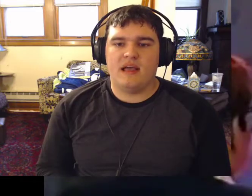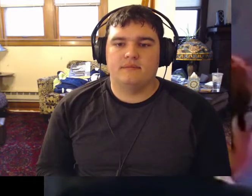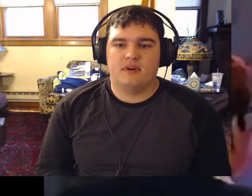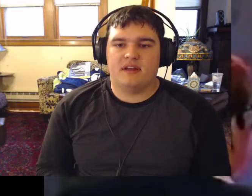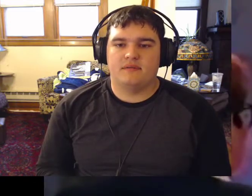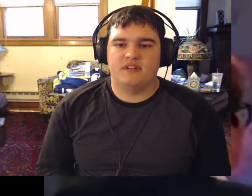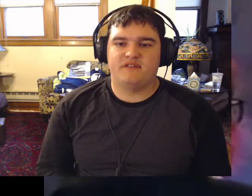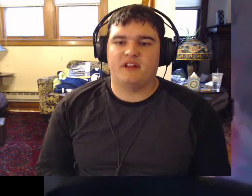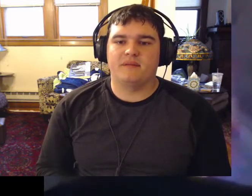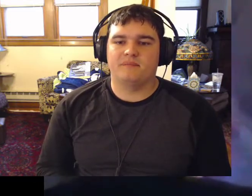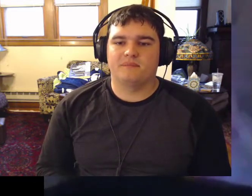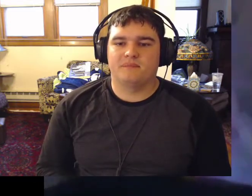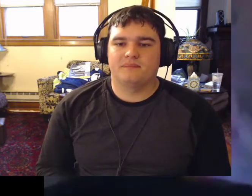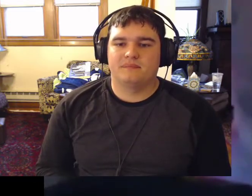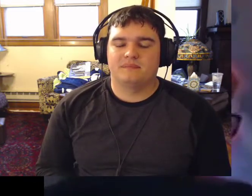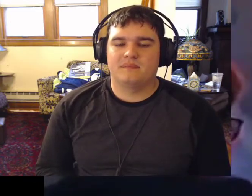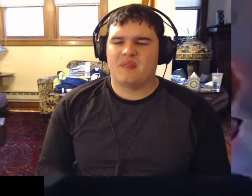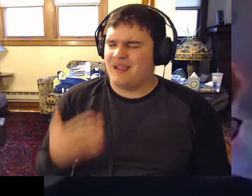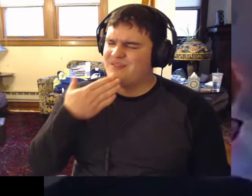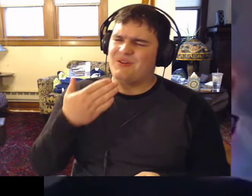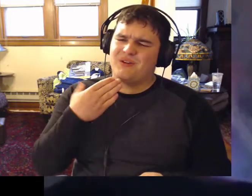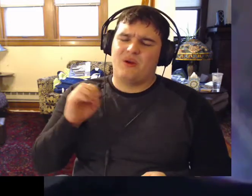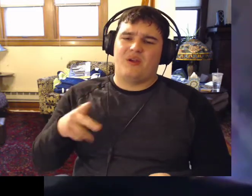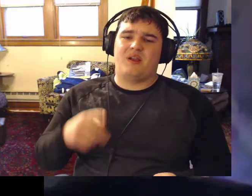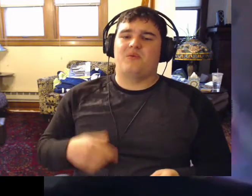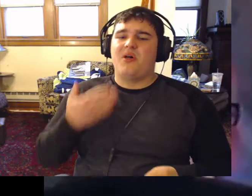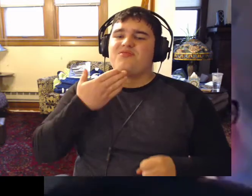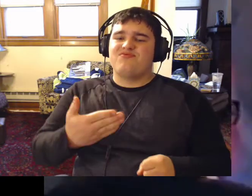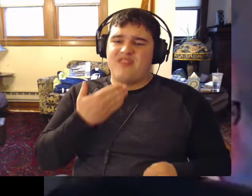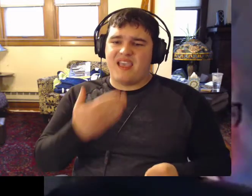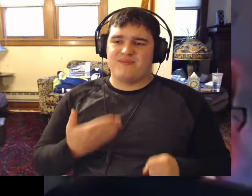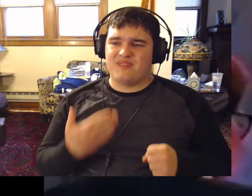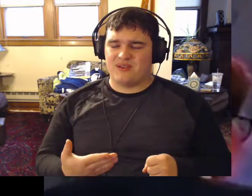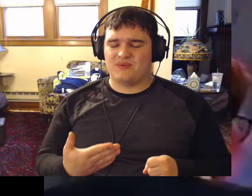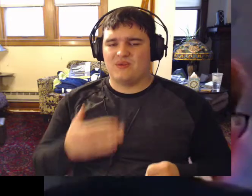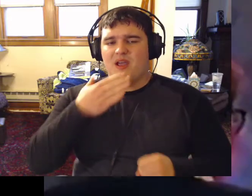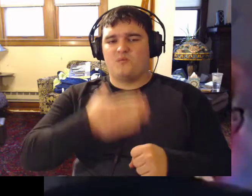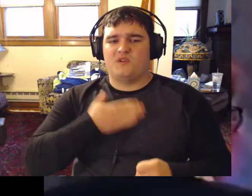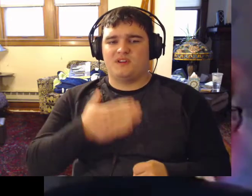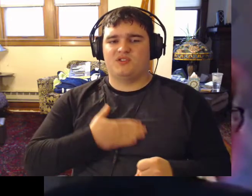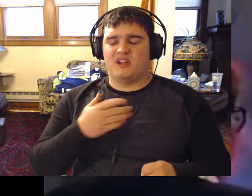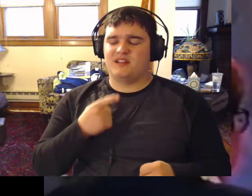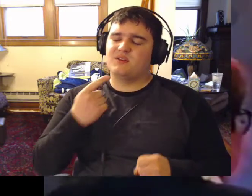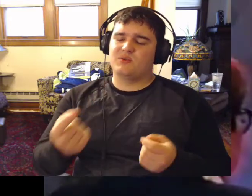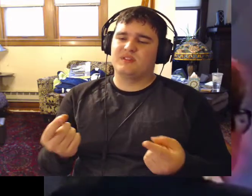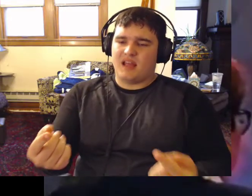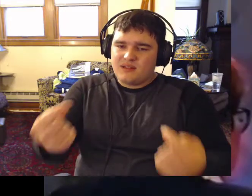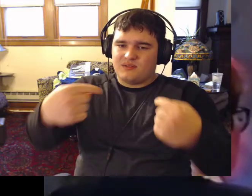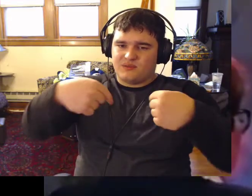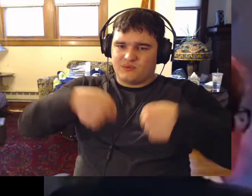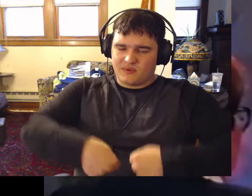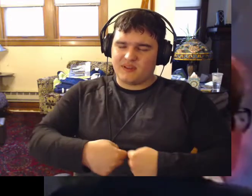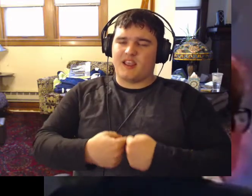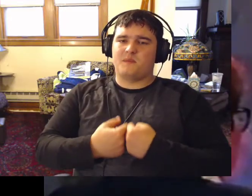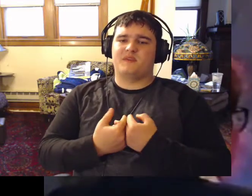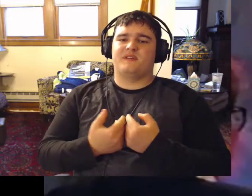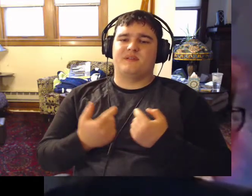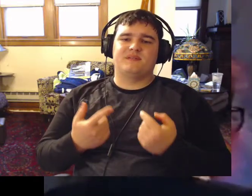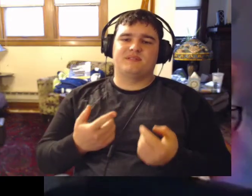Oh yeah, definitely. Good. Okay. Well, thank you, Ray. I appreciate, again, as I said, that you came in today and took the time to